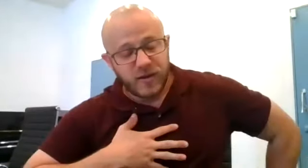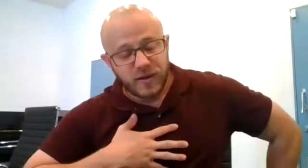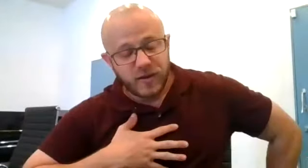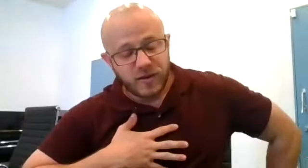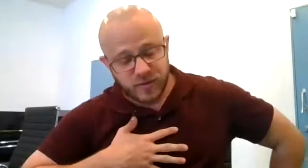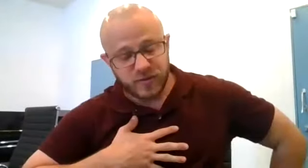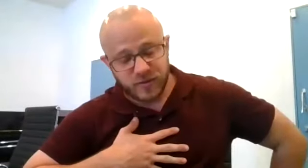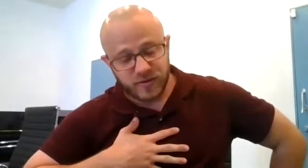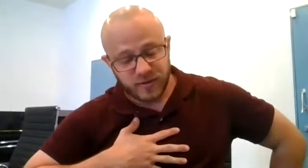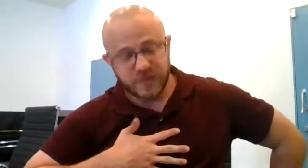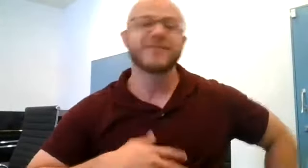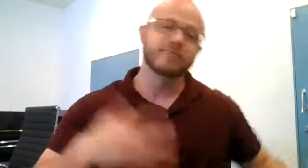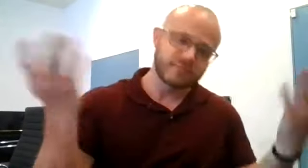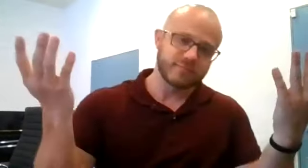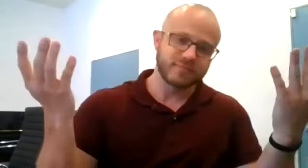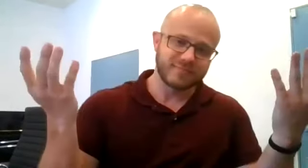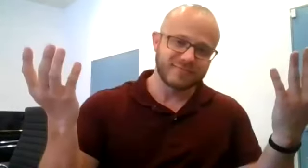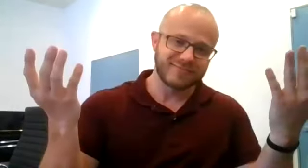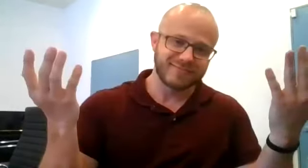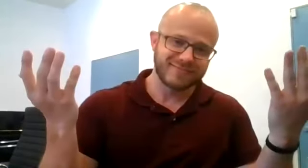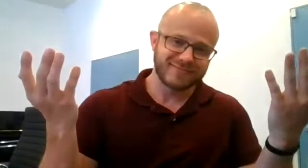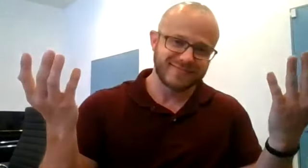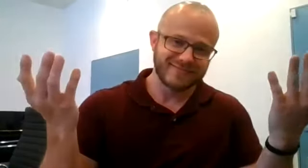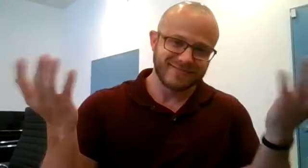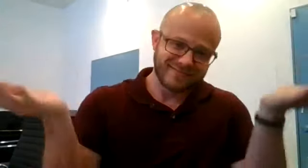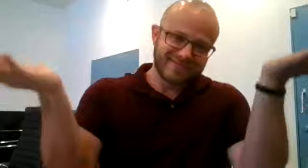Oh my goodness. 10 years, you know?